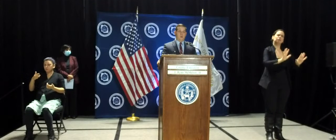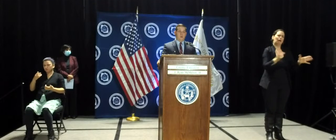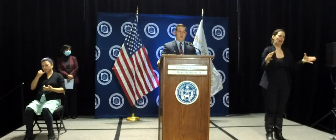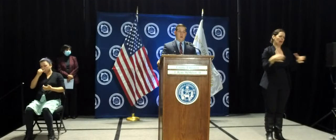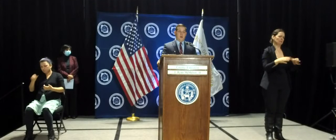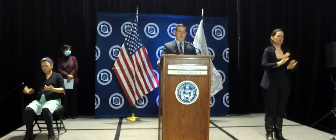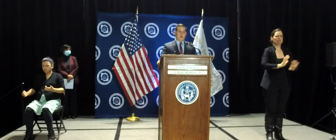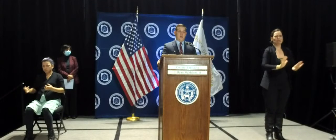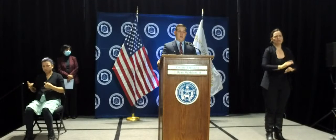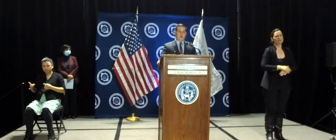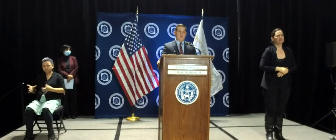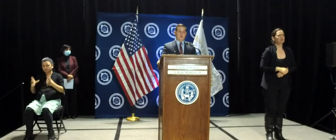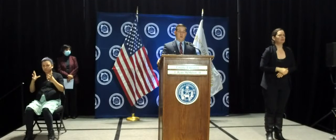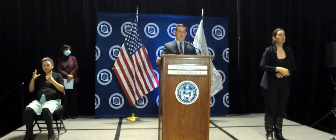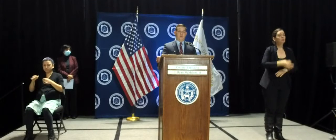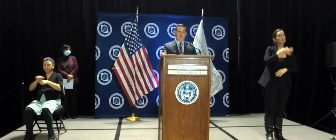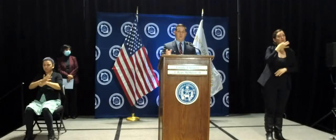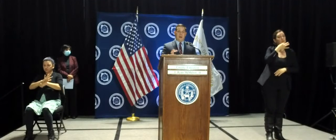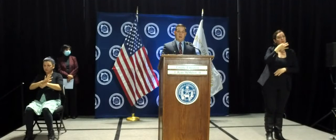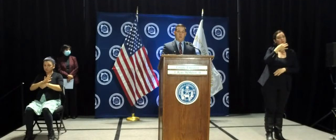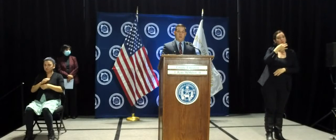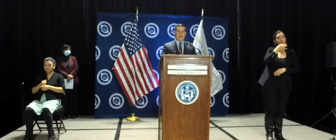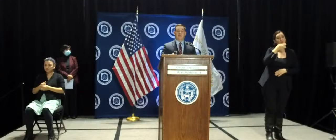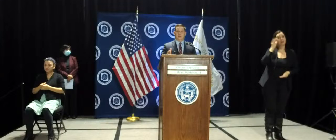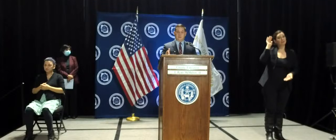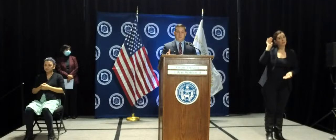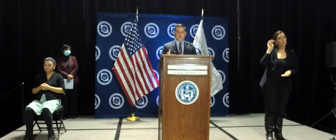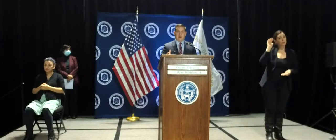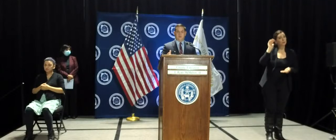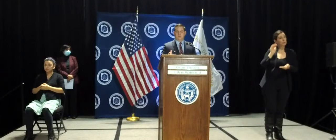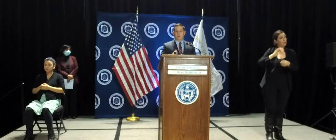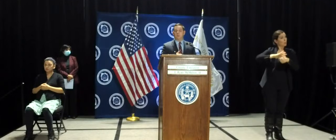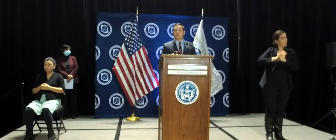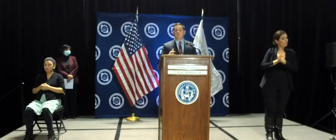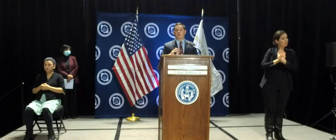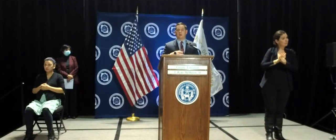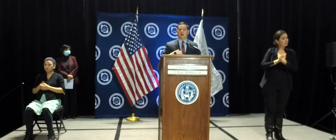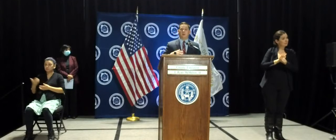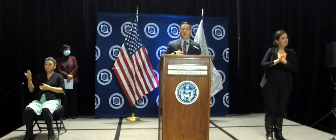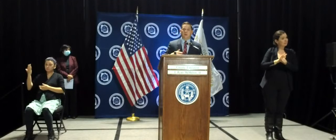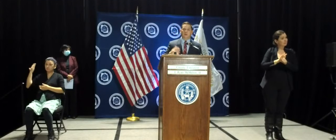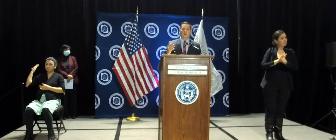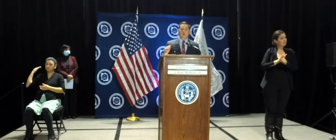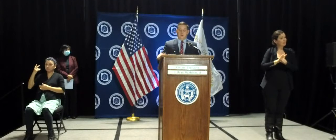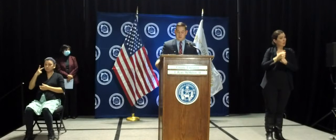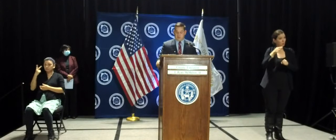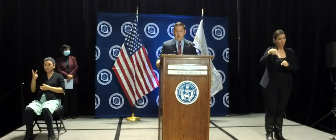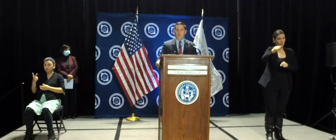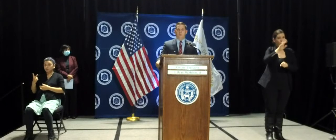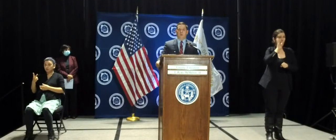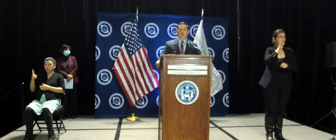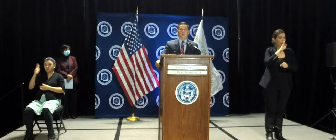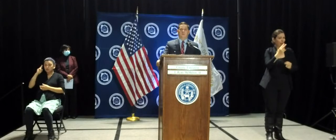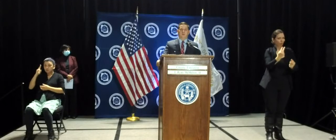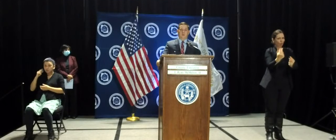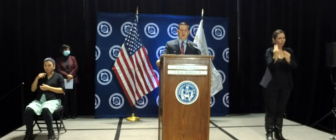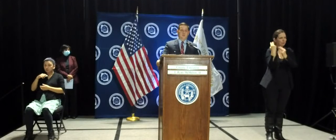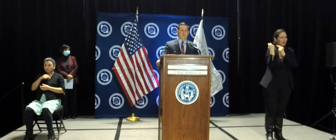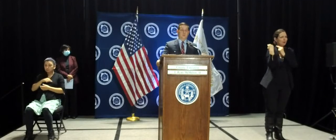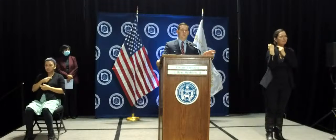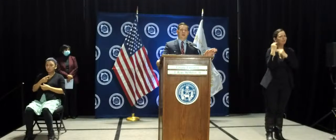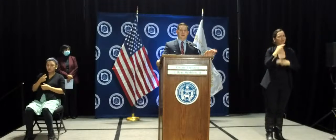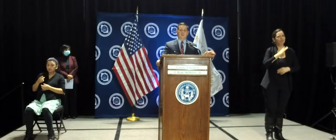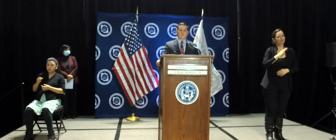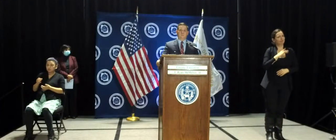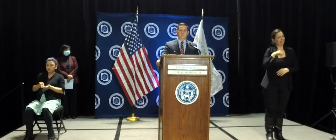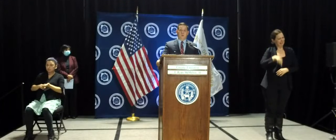down and learn from Halloween and Thanksgiving now. So if you didn't believe the thing in Halloween, Thanksgiving, I hope you do. I hope after the last